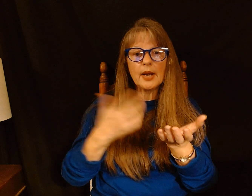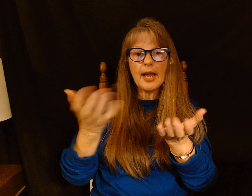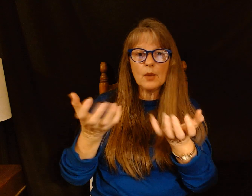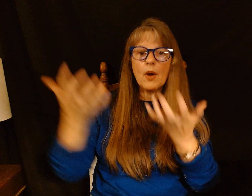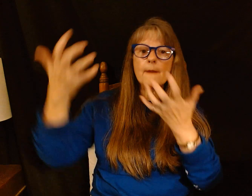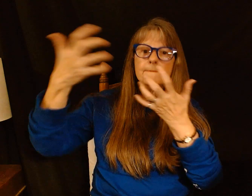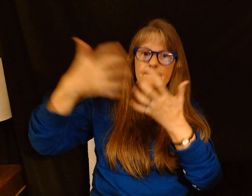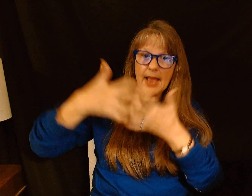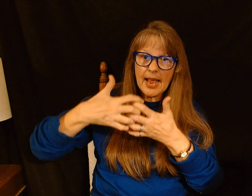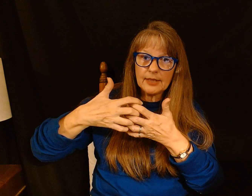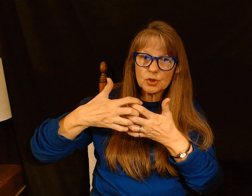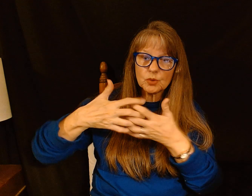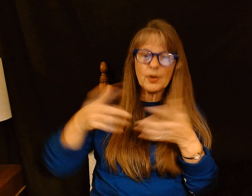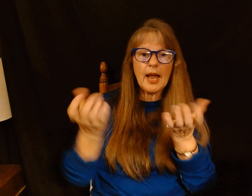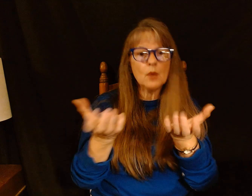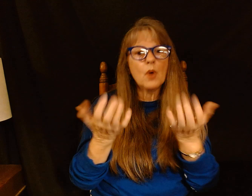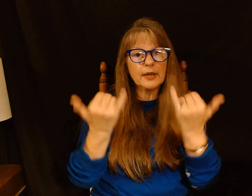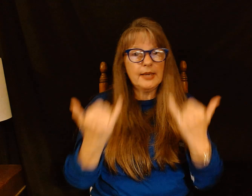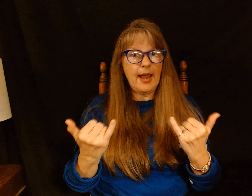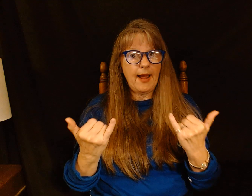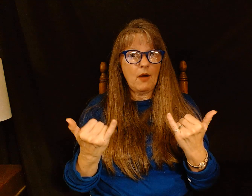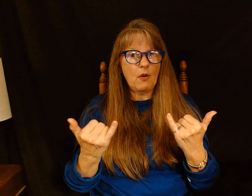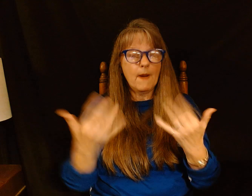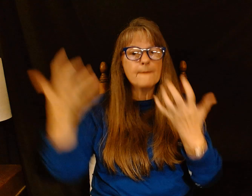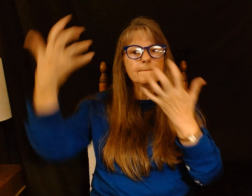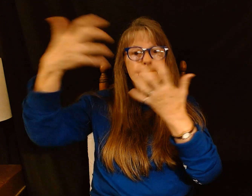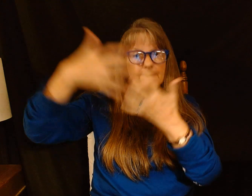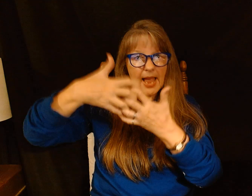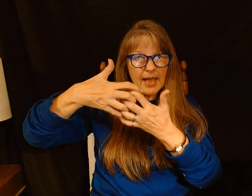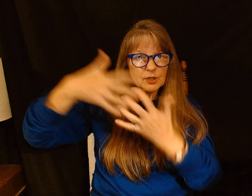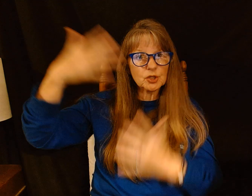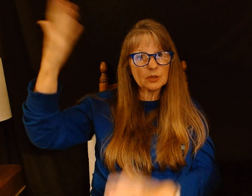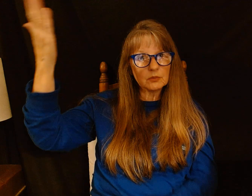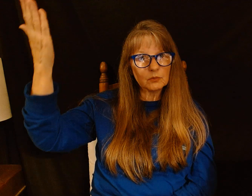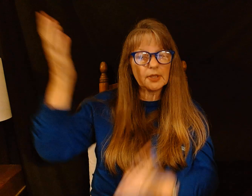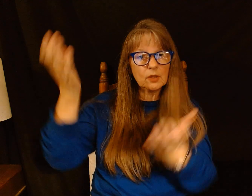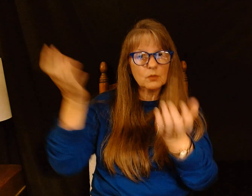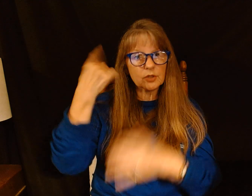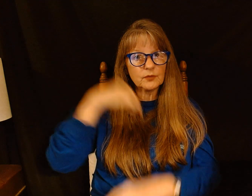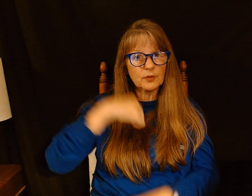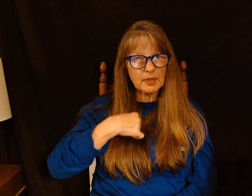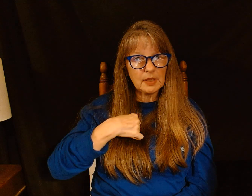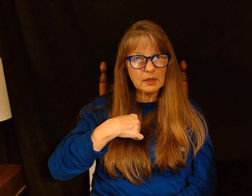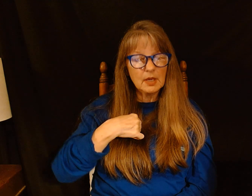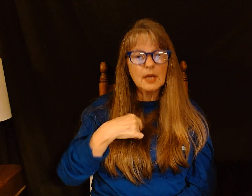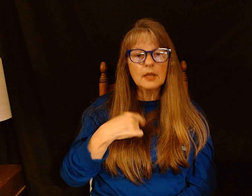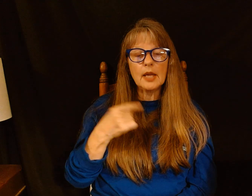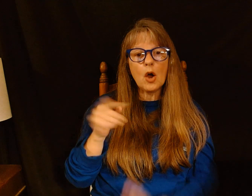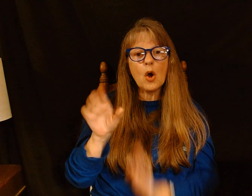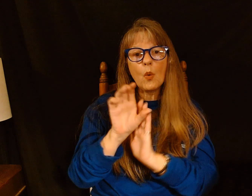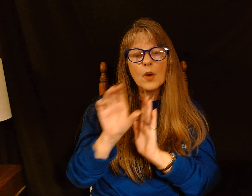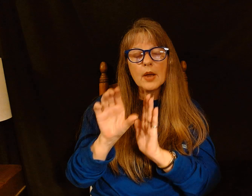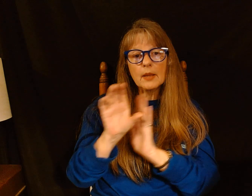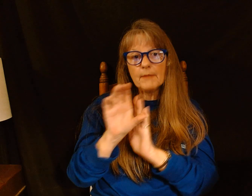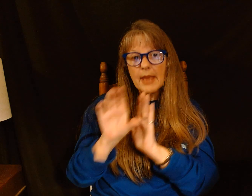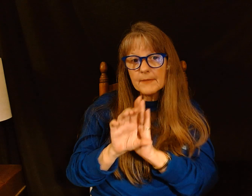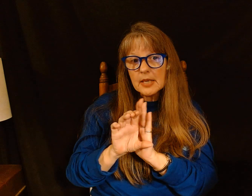I want match. What I want now match what he wants for me. Like, oh,